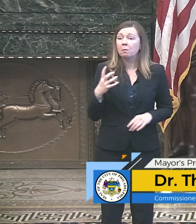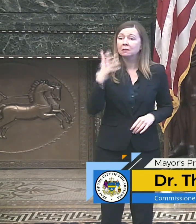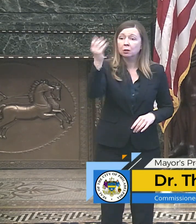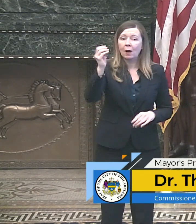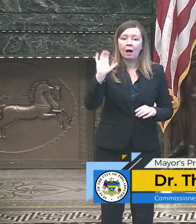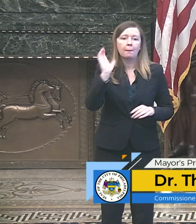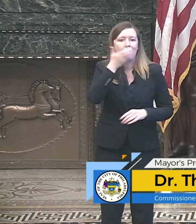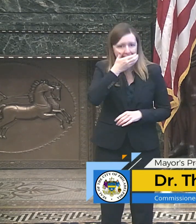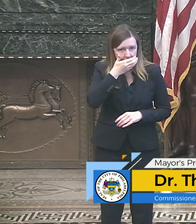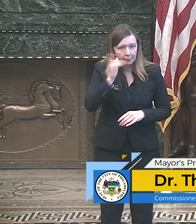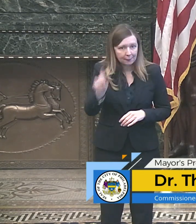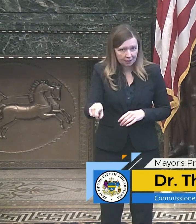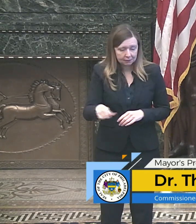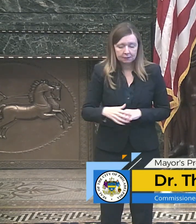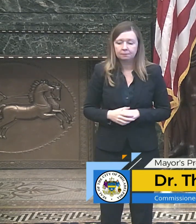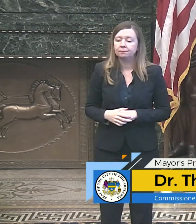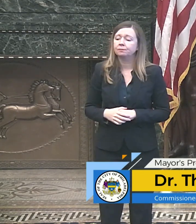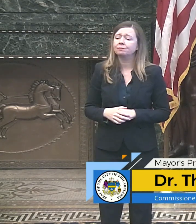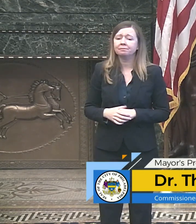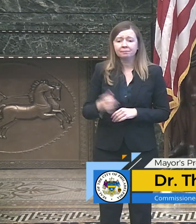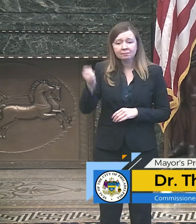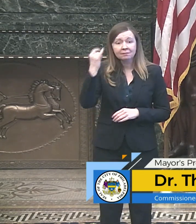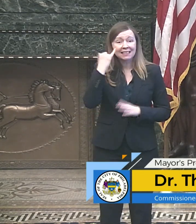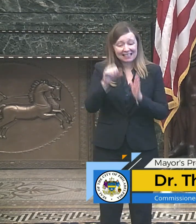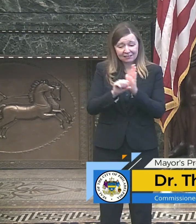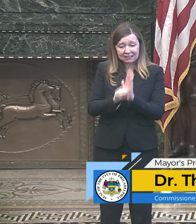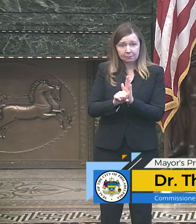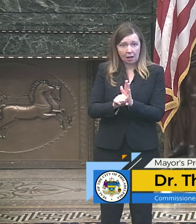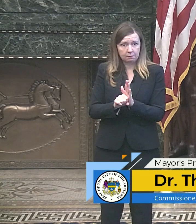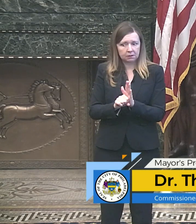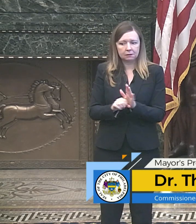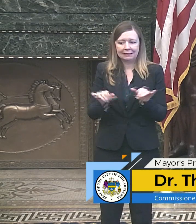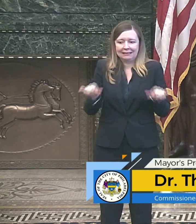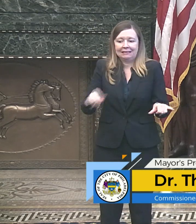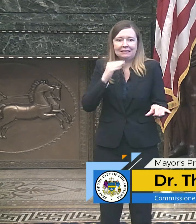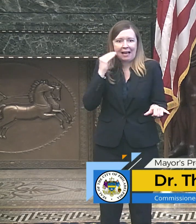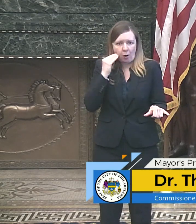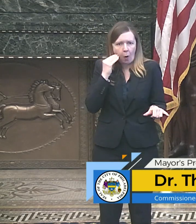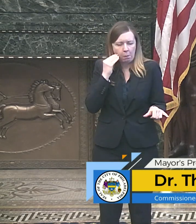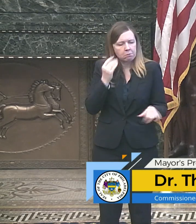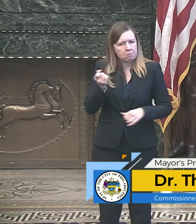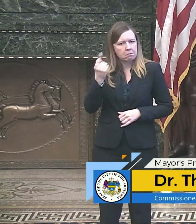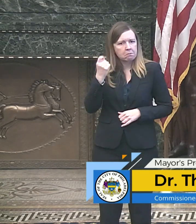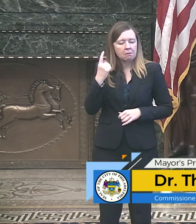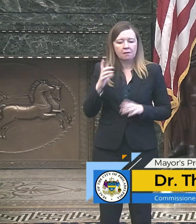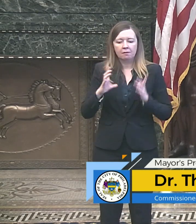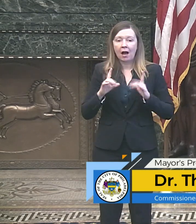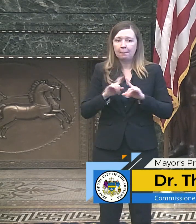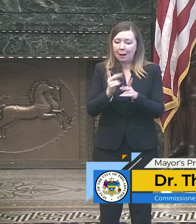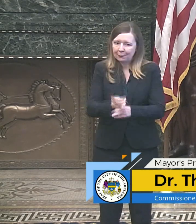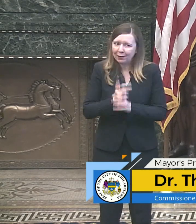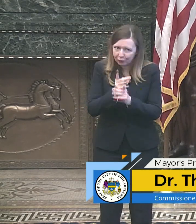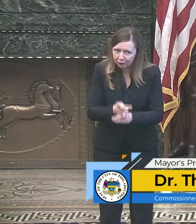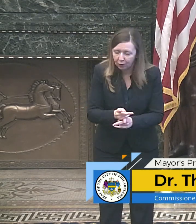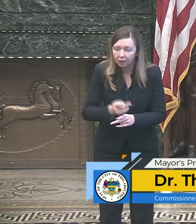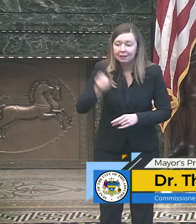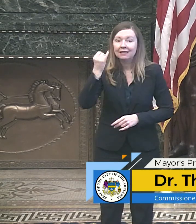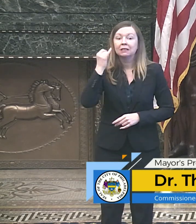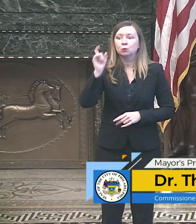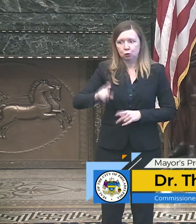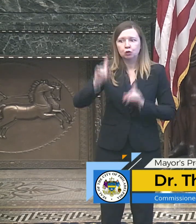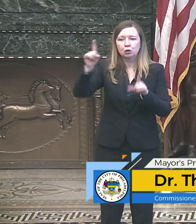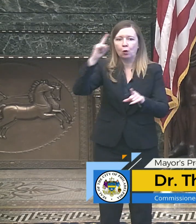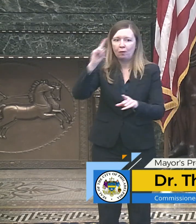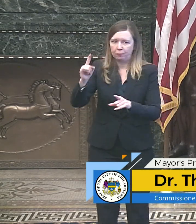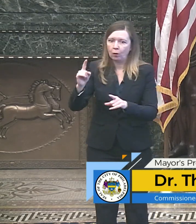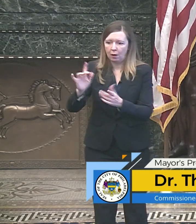mask. And if you have these symptoms and you're staying at home, these are the symptoms to look out for that you might need to go, that you should go in for